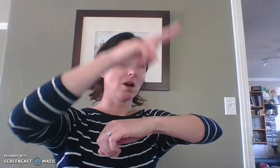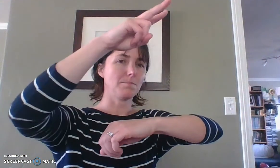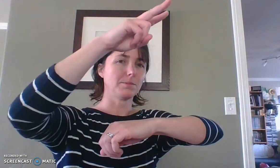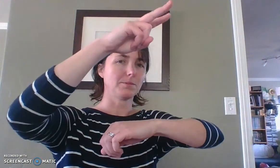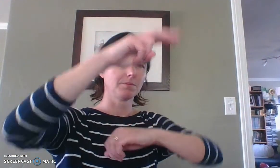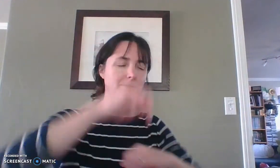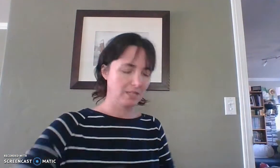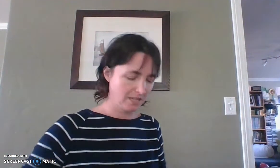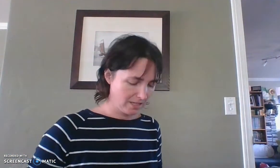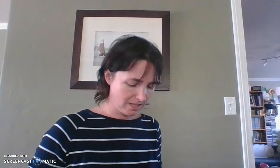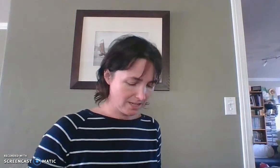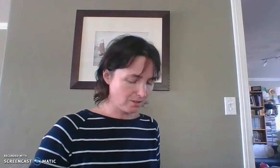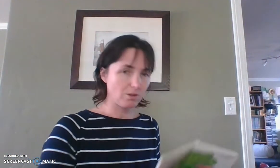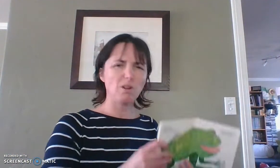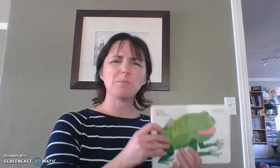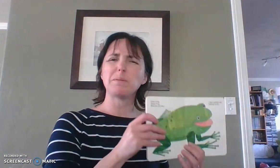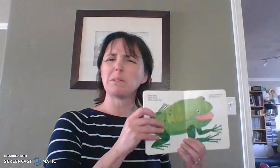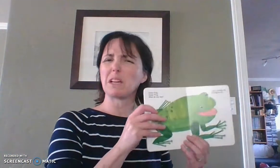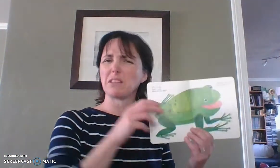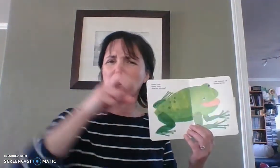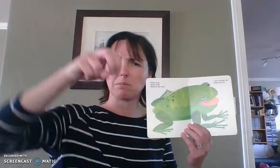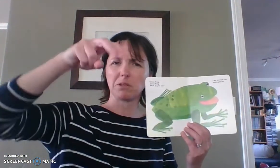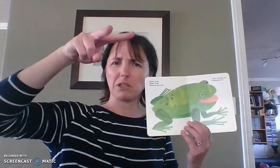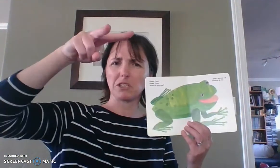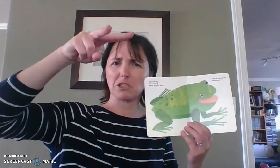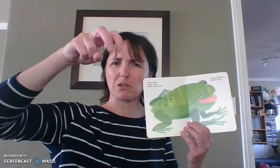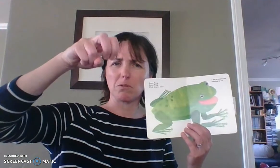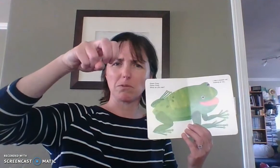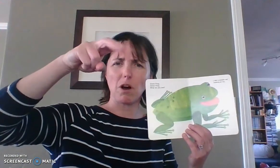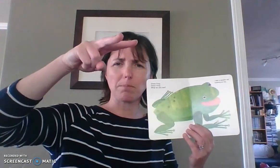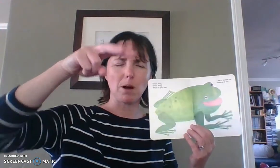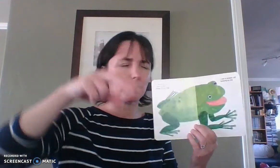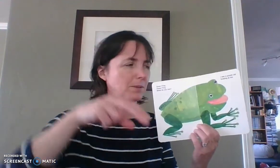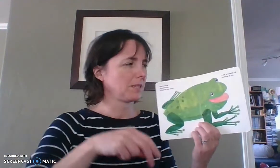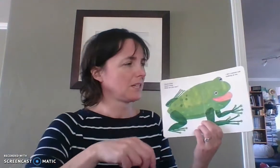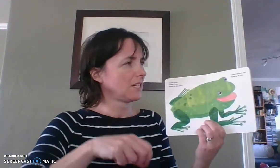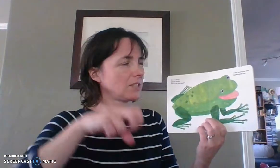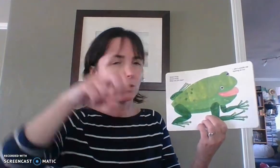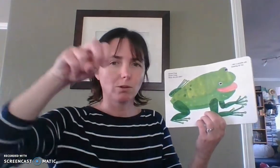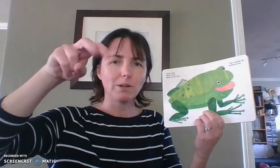hop. Yeah, so, oh, maybe without the arm. You can just go hop.